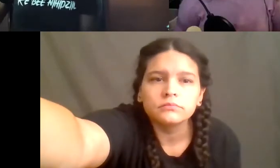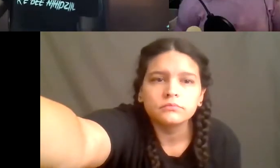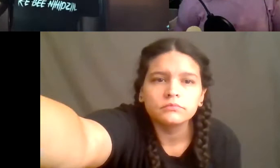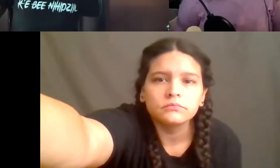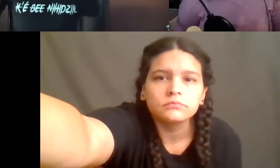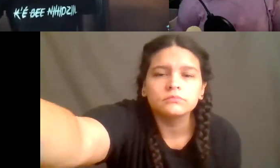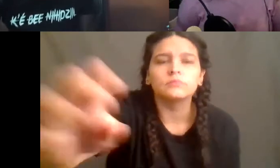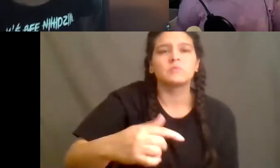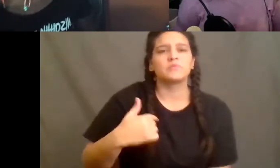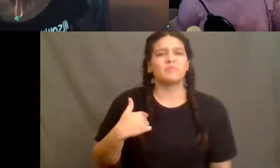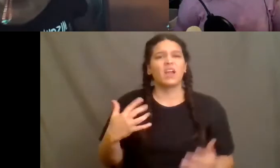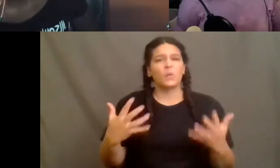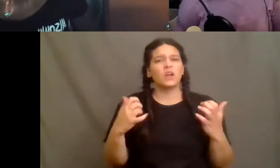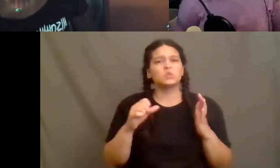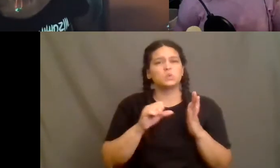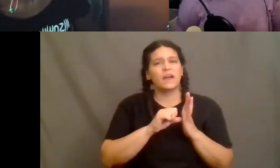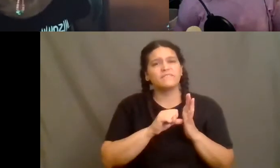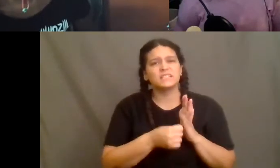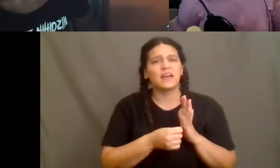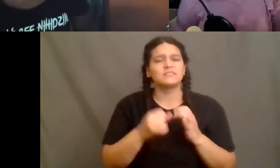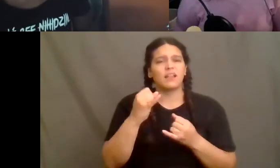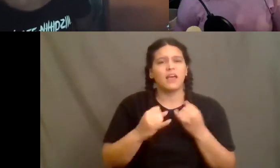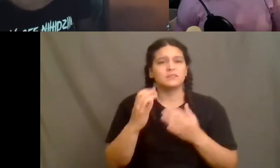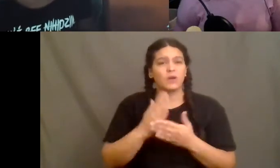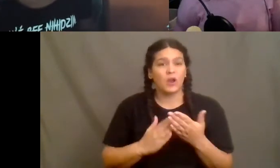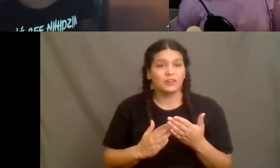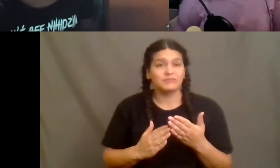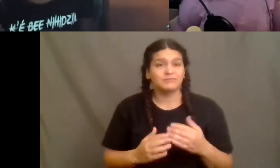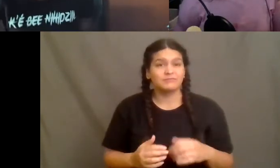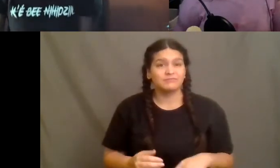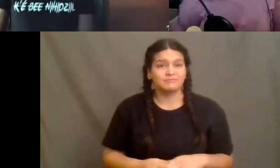I wanted to emphasize the last part because it's hope.